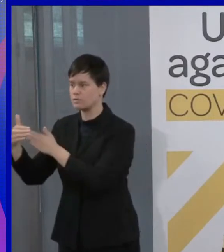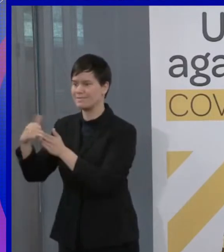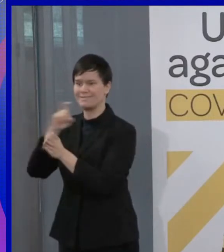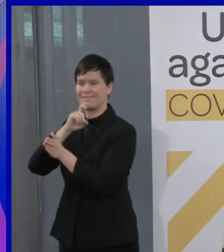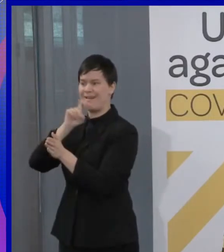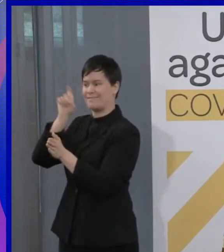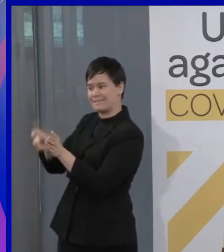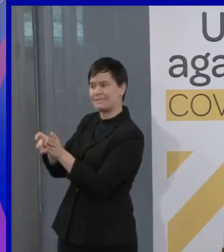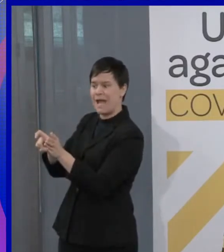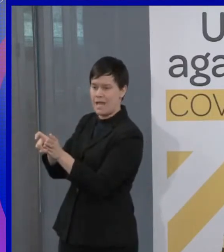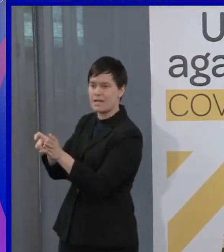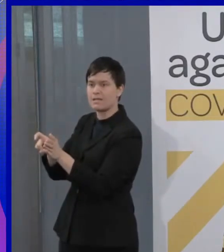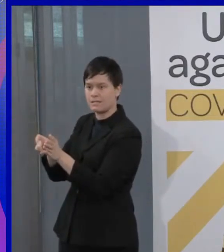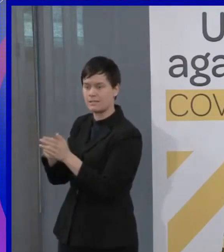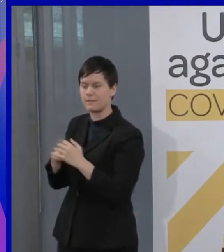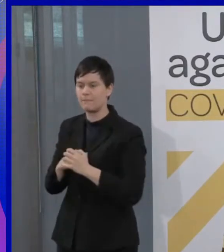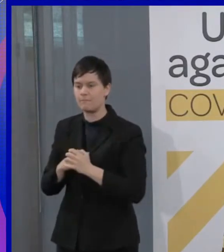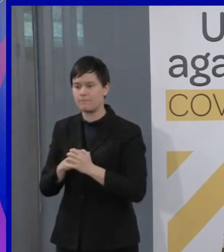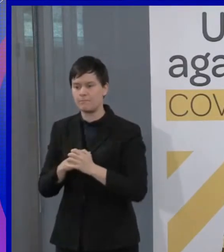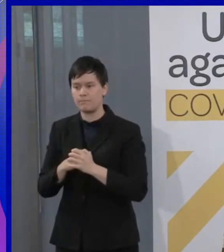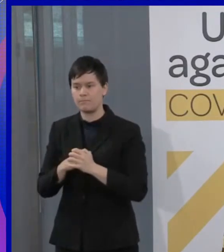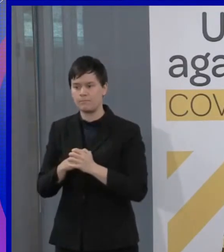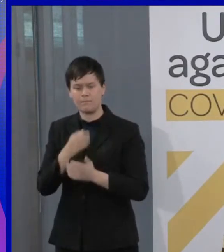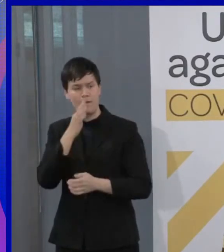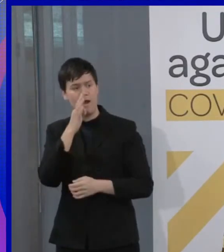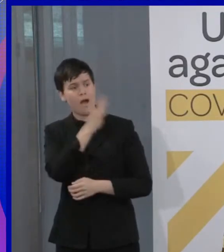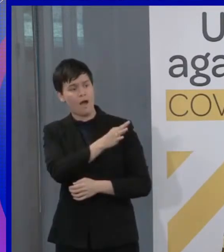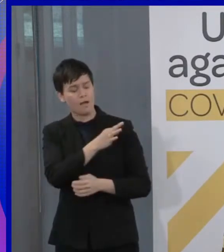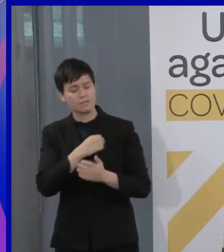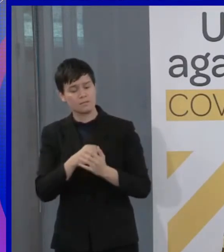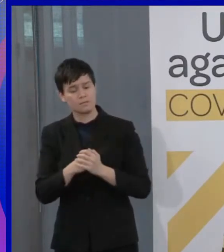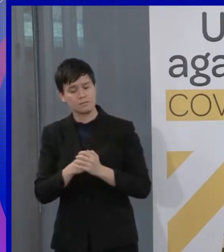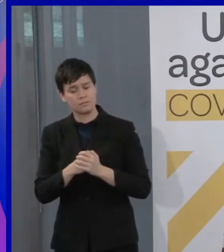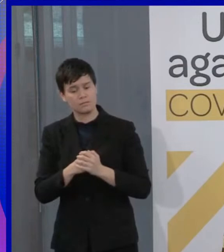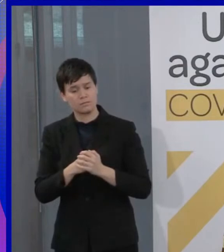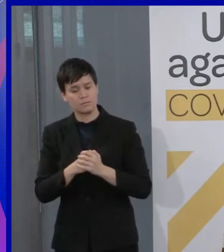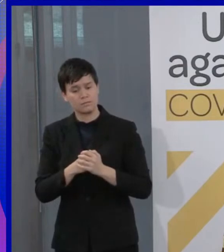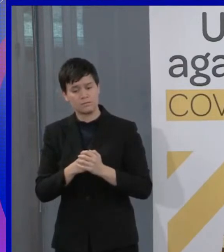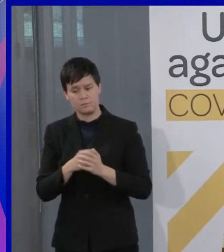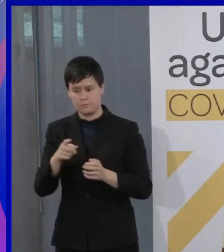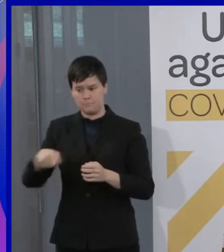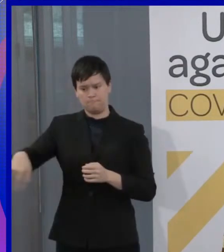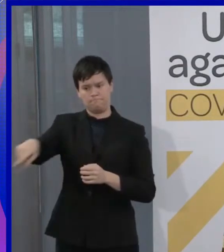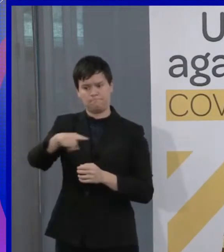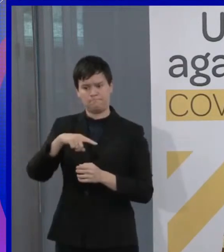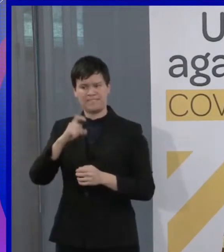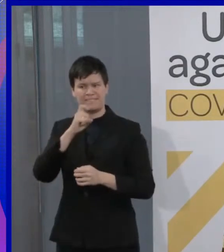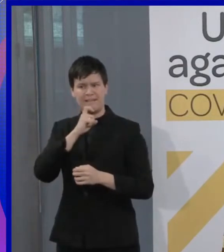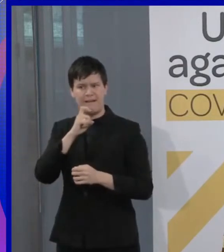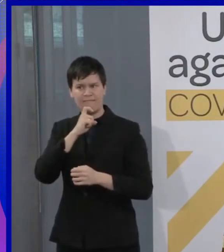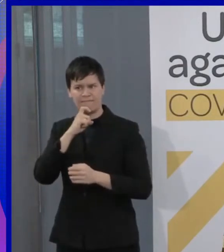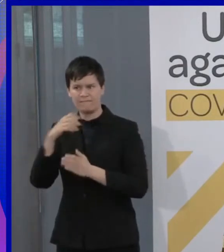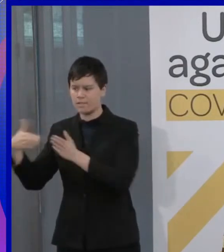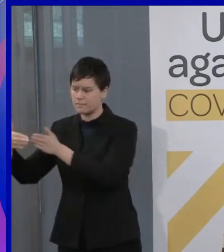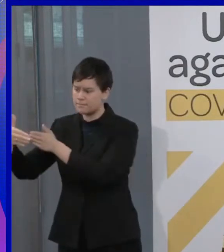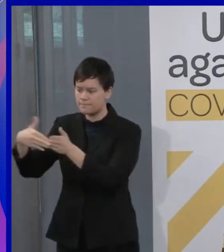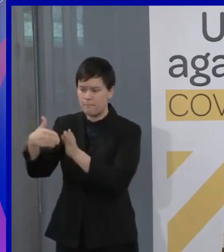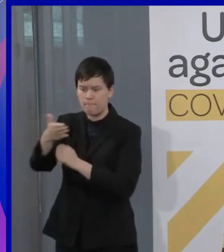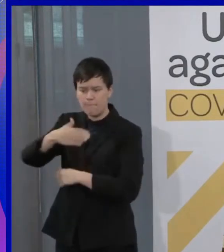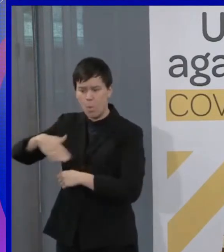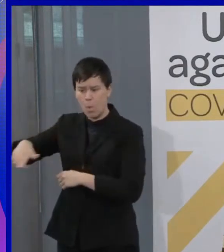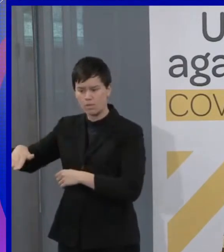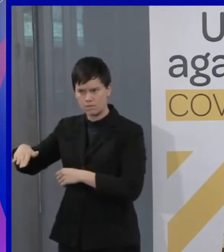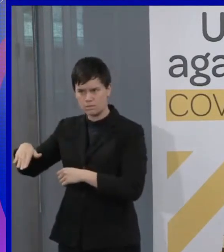infection at the port? And do you have revised figures on how many workers or people you think you need to test now for those